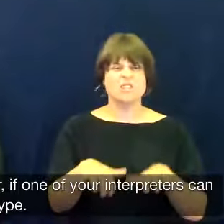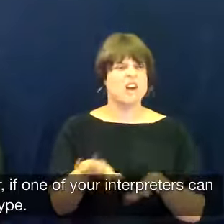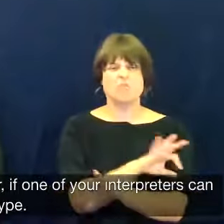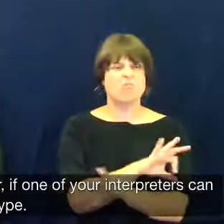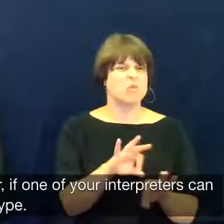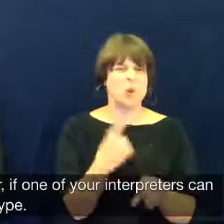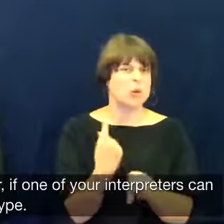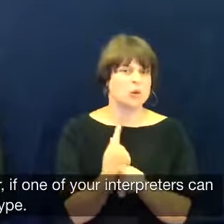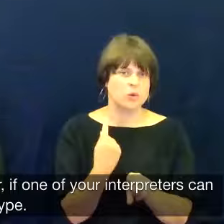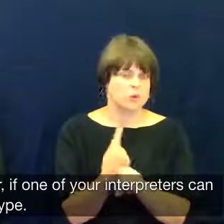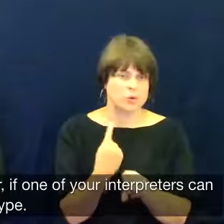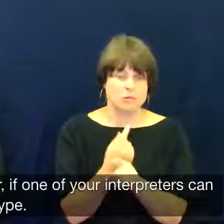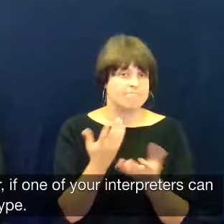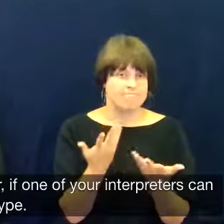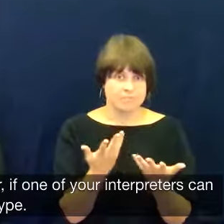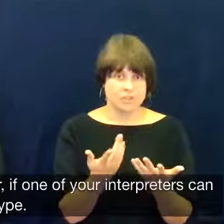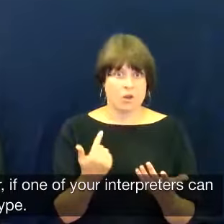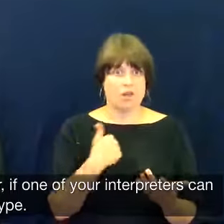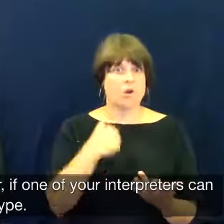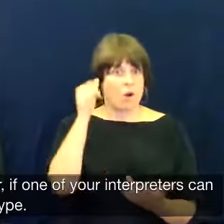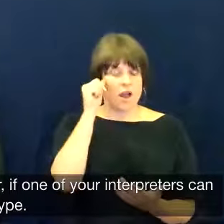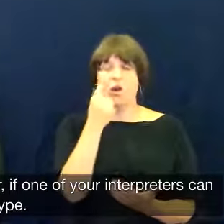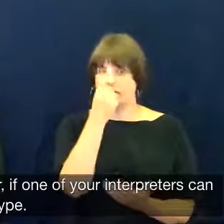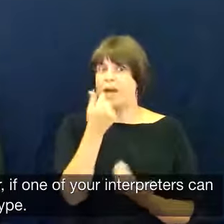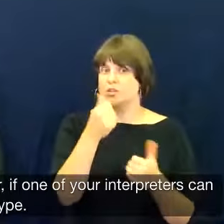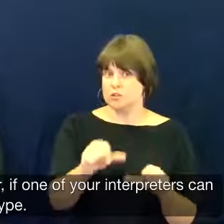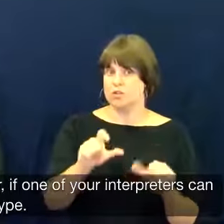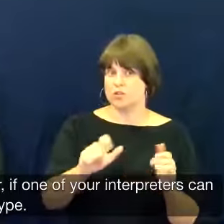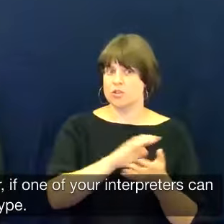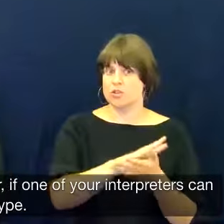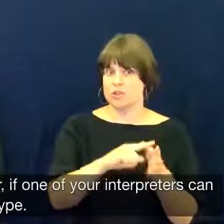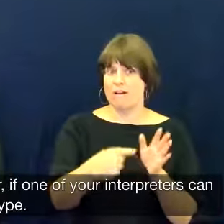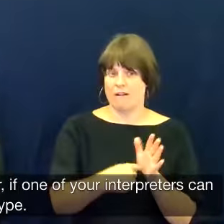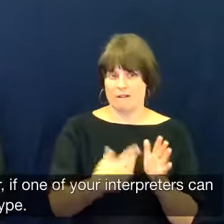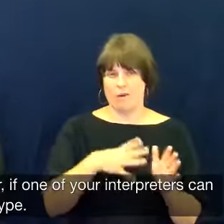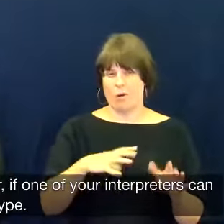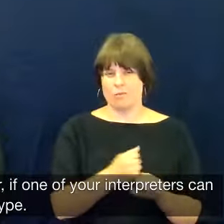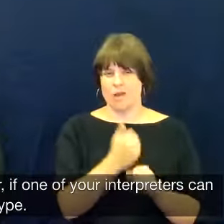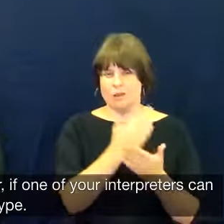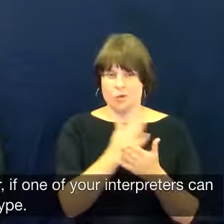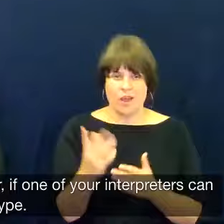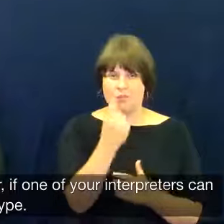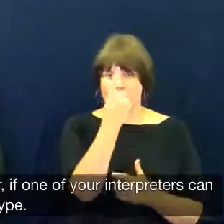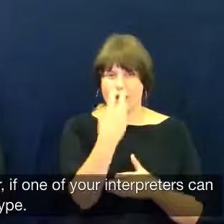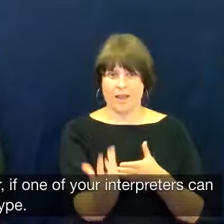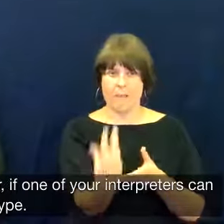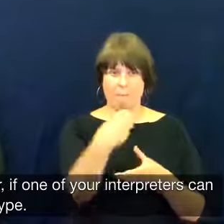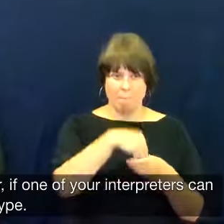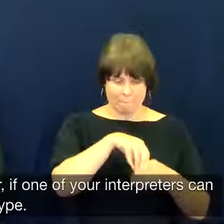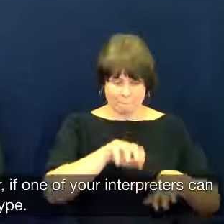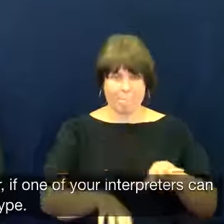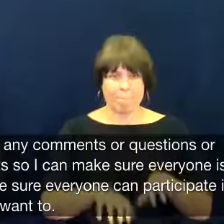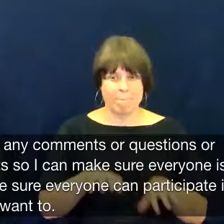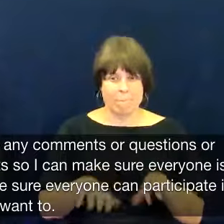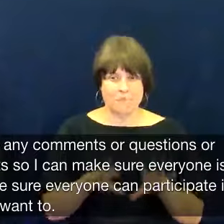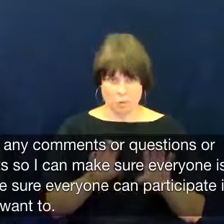so I can make sure everyone is able to use that chat and make sure everyone can participate if they want to. So we'll